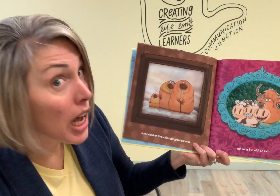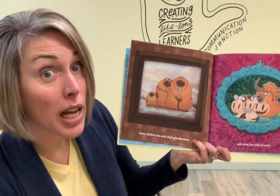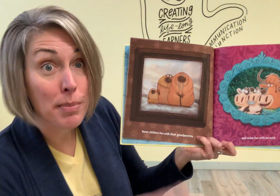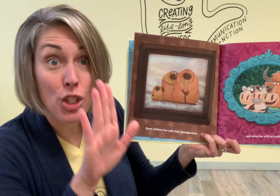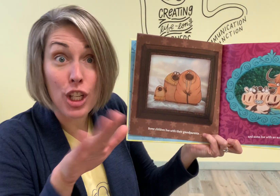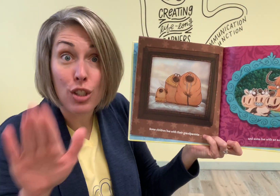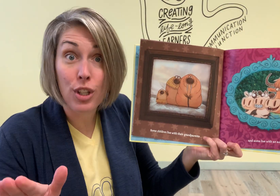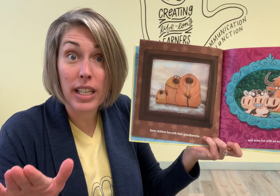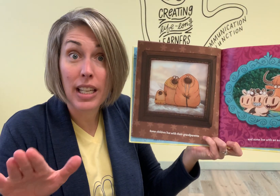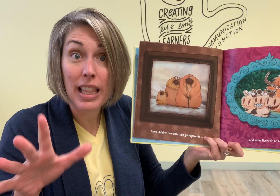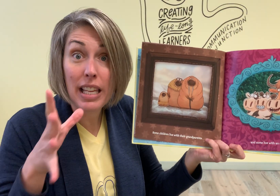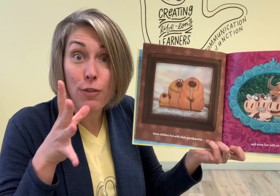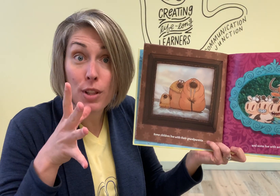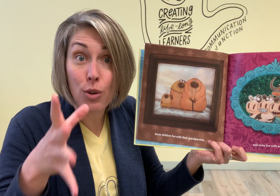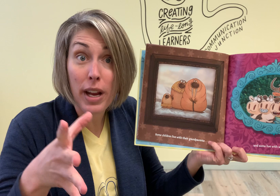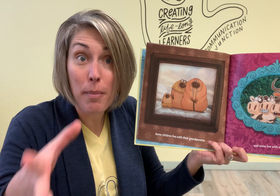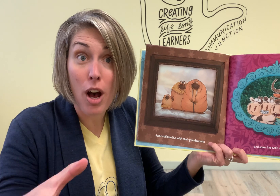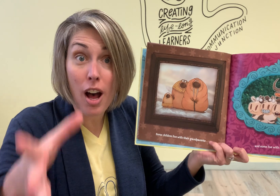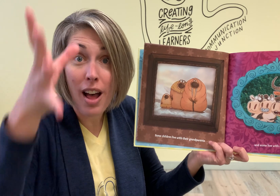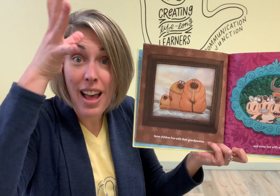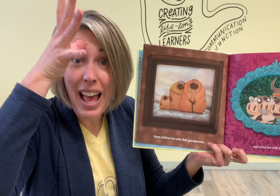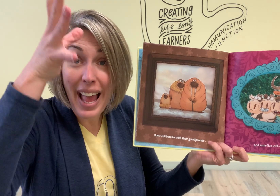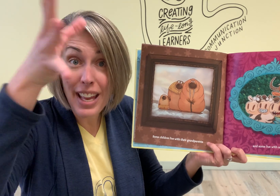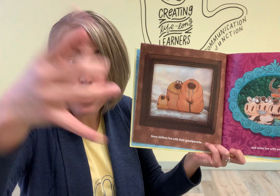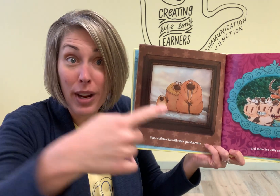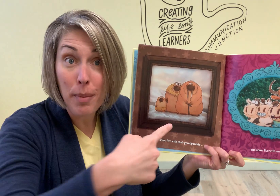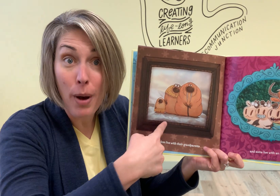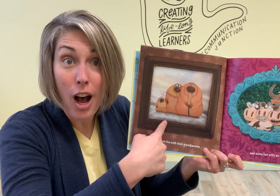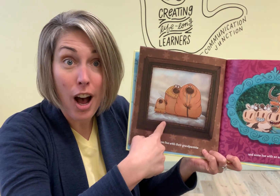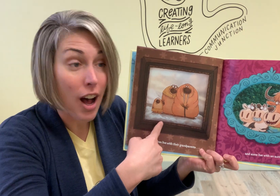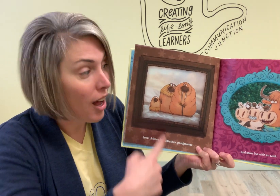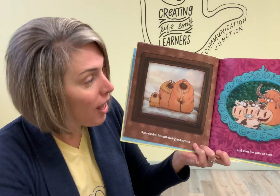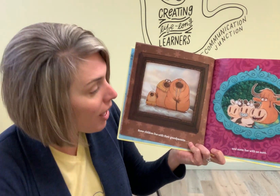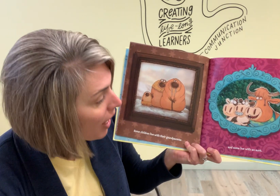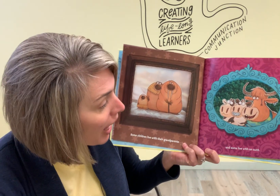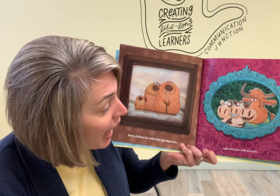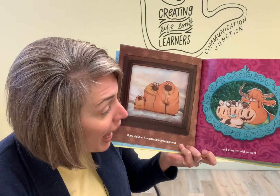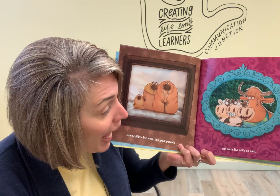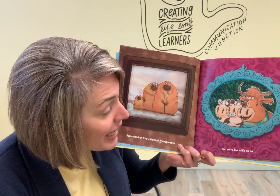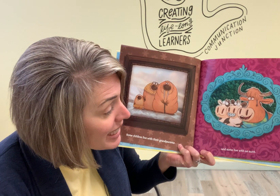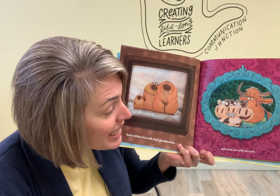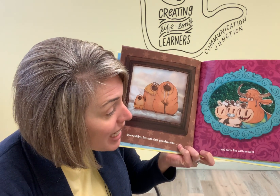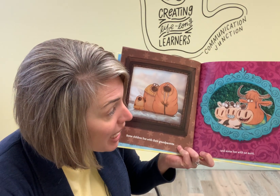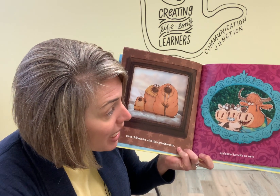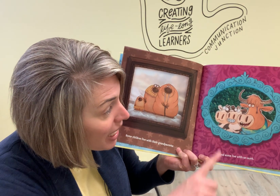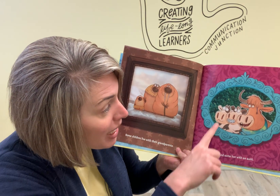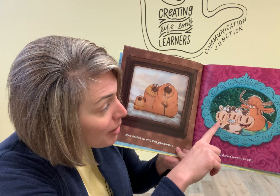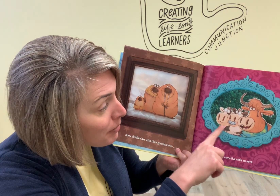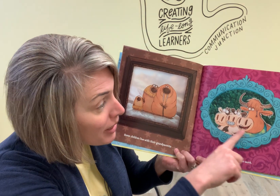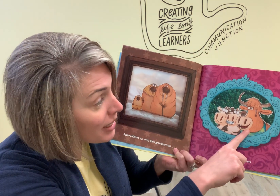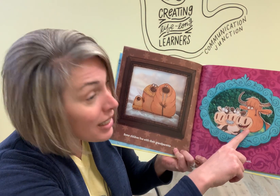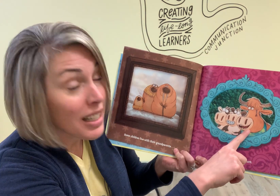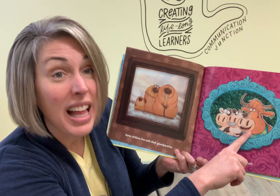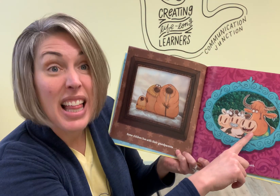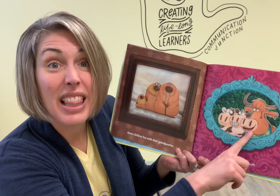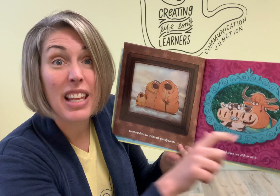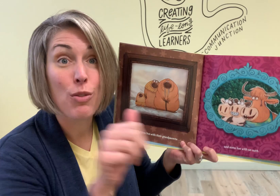Some children live with Grandma and Grandpa, and some live with